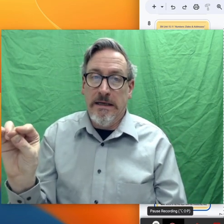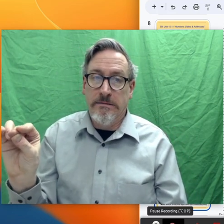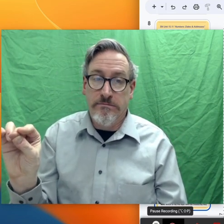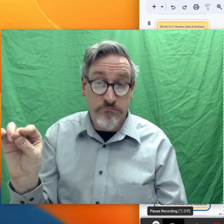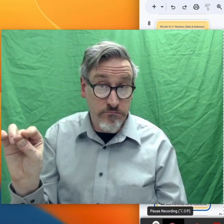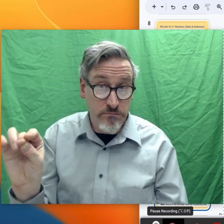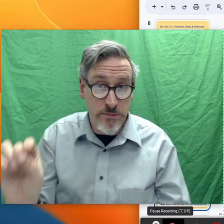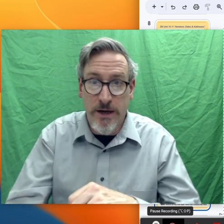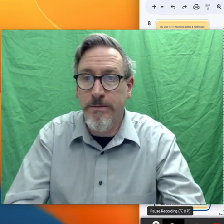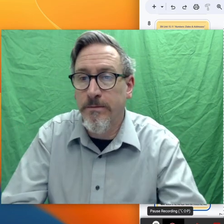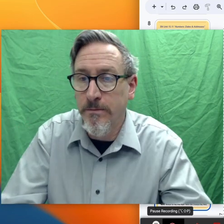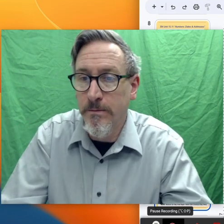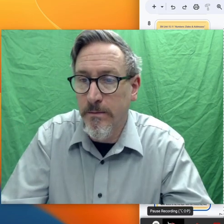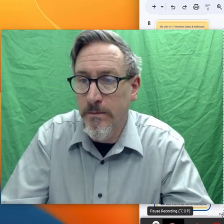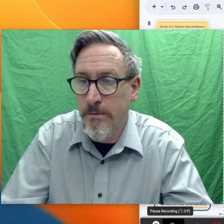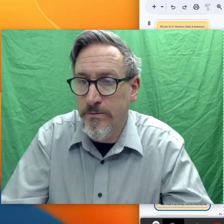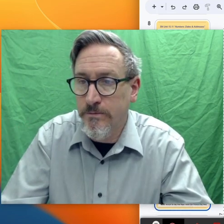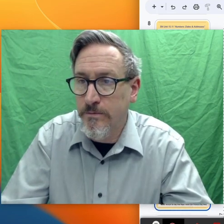1980. Okay.